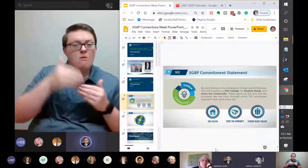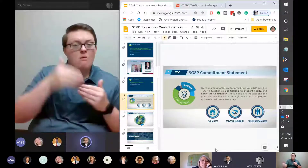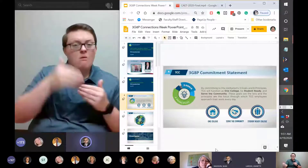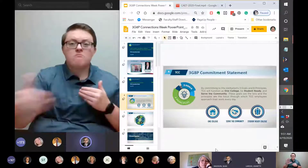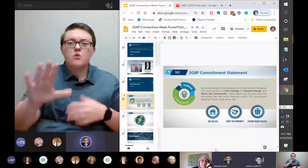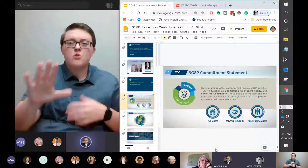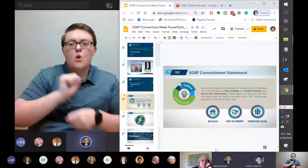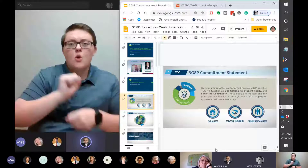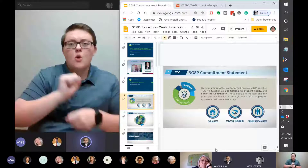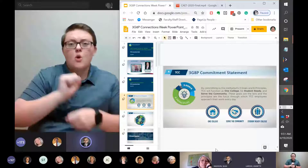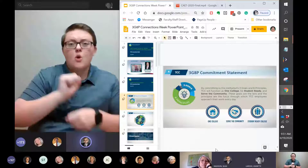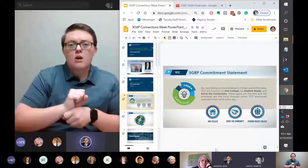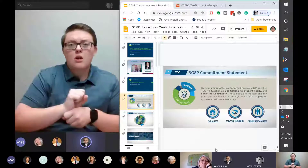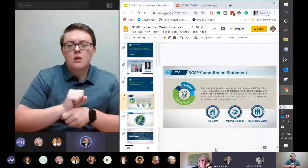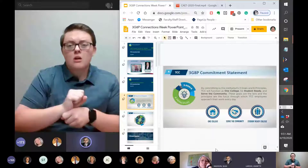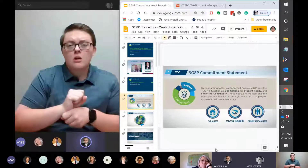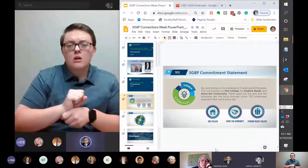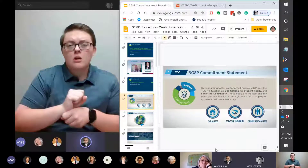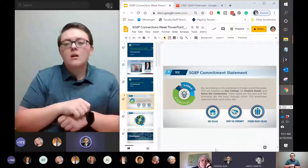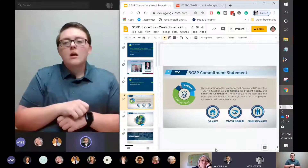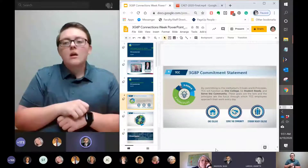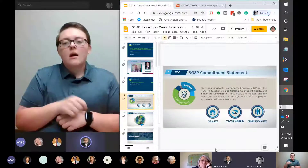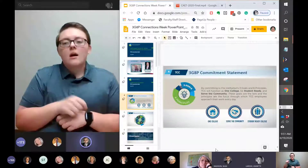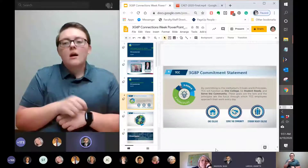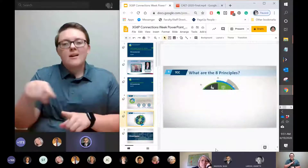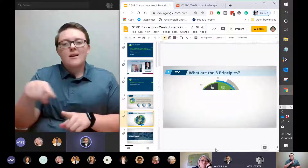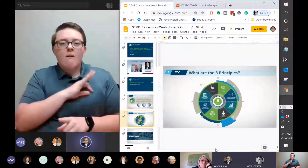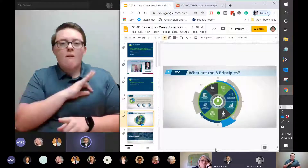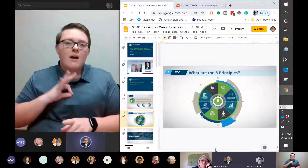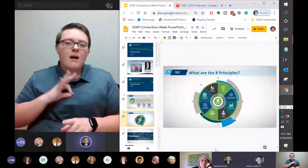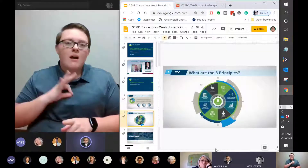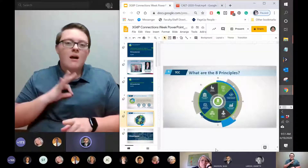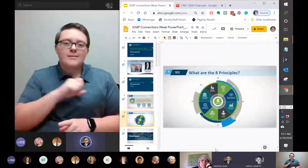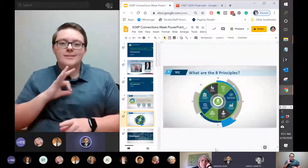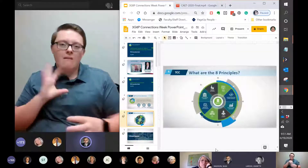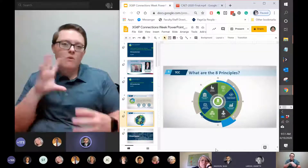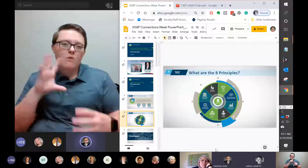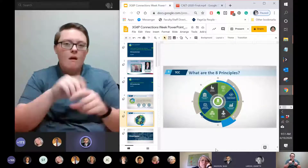you've been involved in as faculty and staff. Next slide.